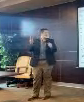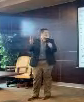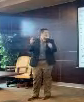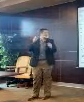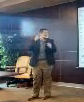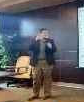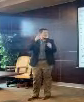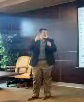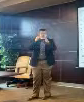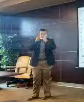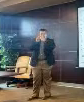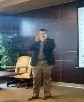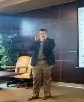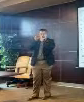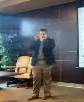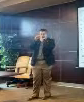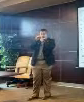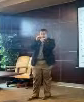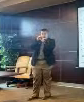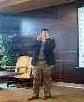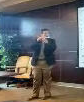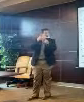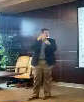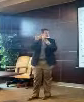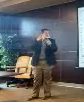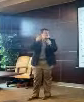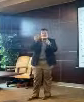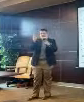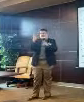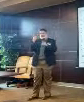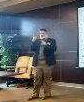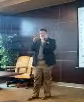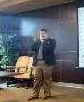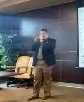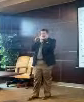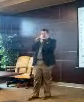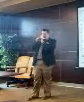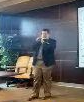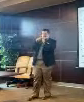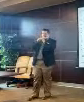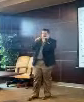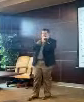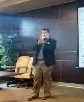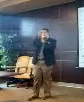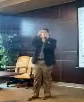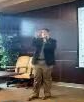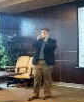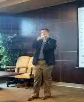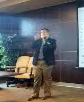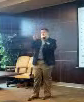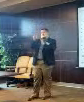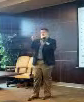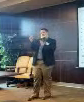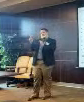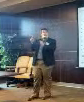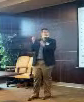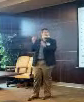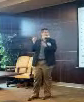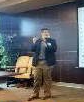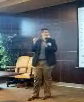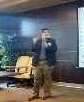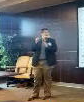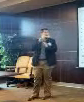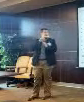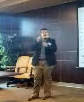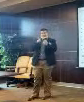starting to see a little bit of flattening, but we also saw similar flattening happen last year before we hit our peak of 361. So it's